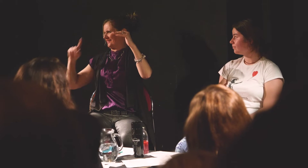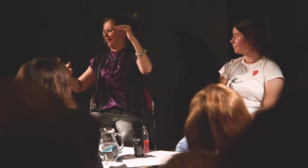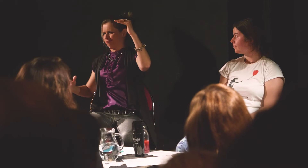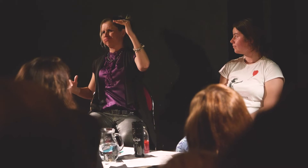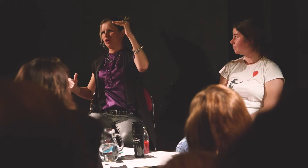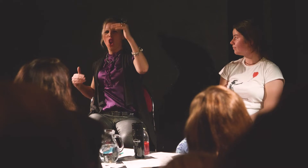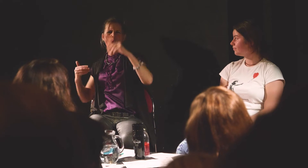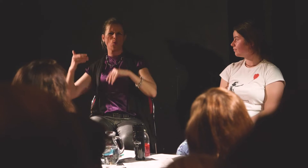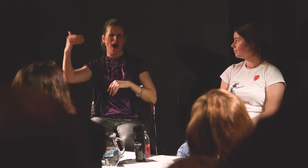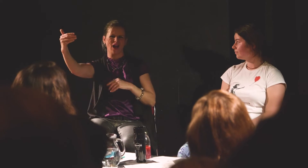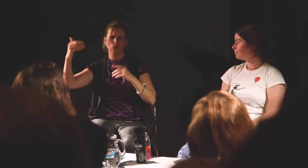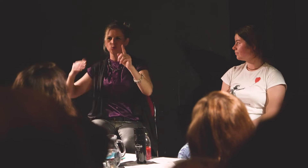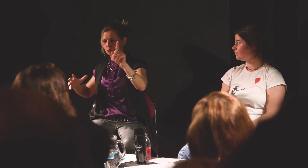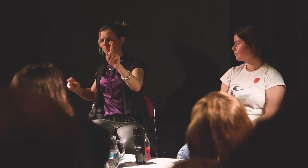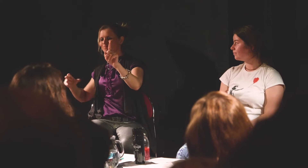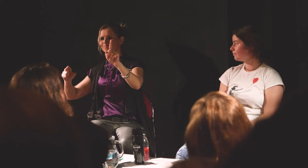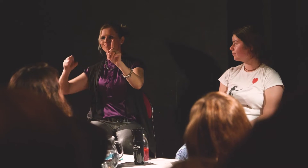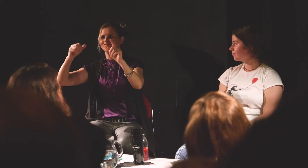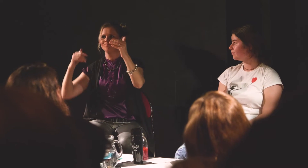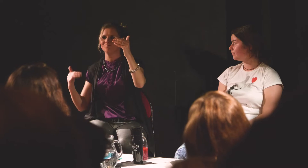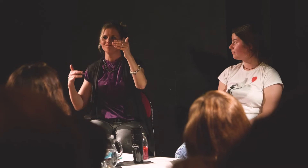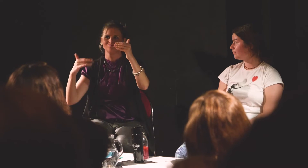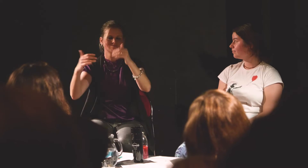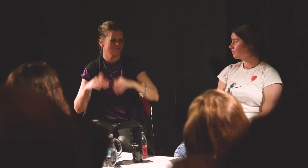hearing person, you know, that disparity is clear. So we really do have a long way to go.